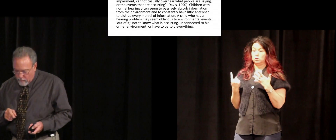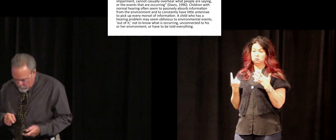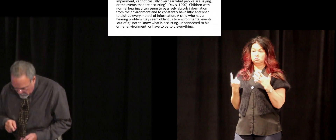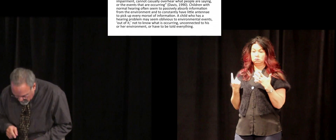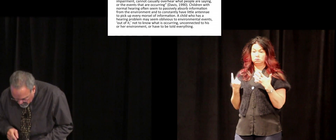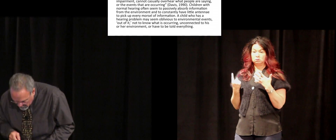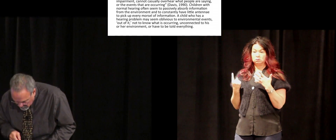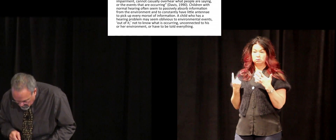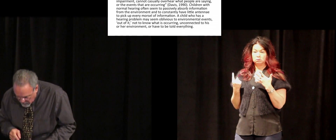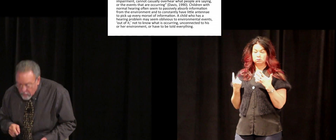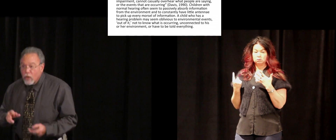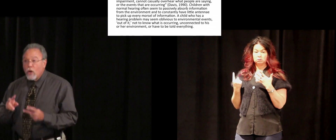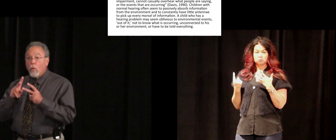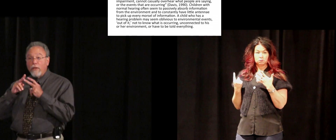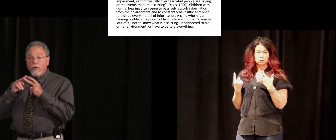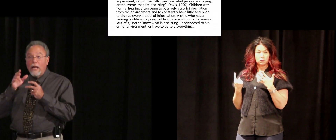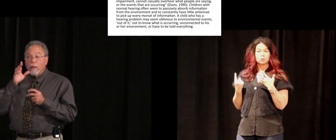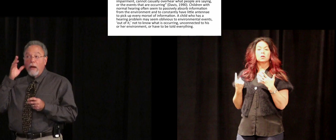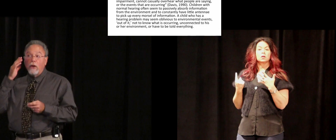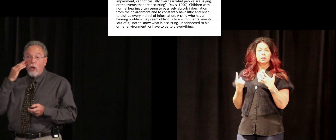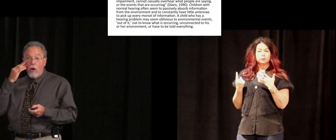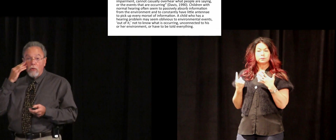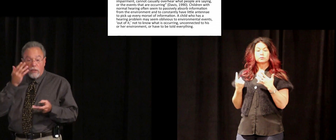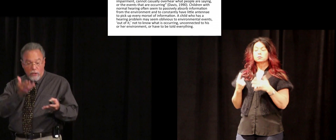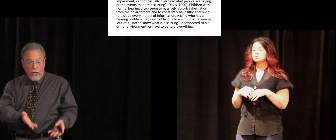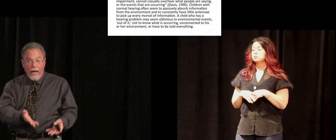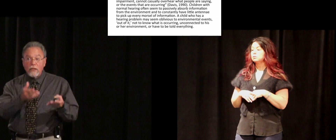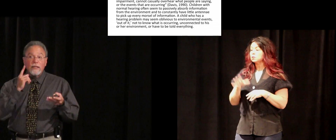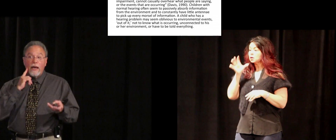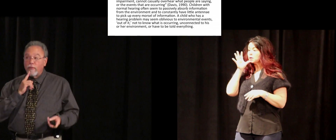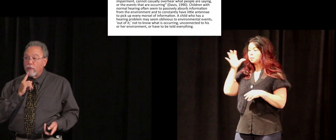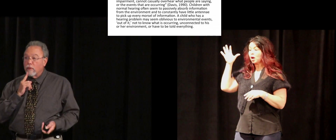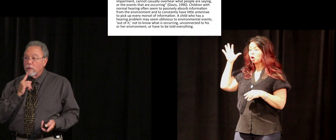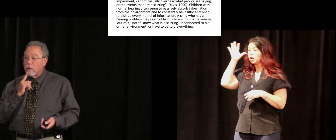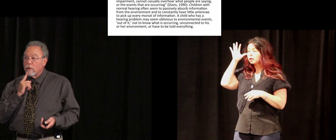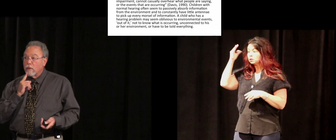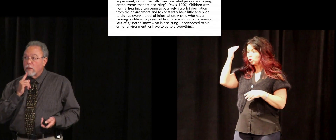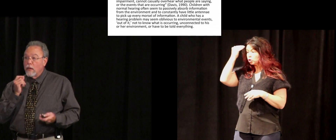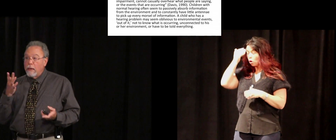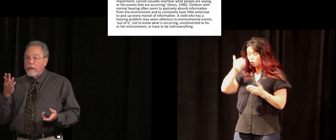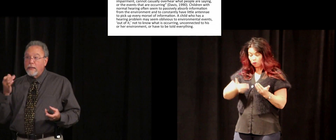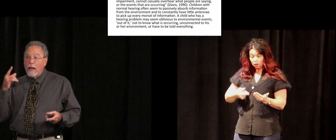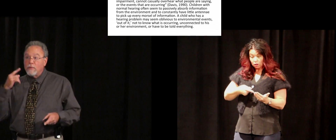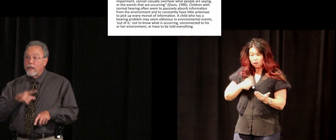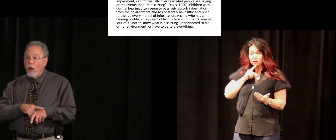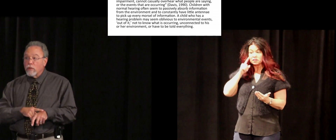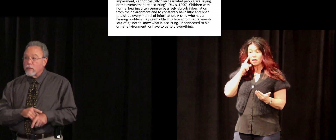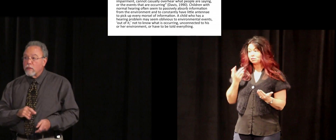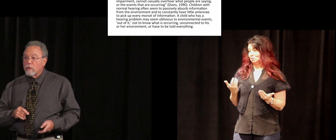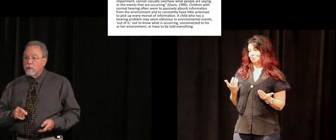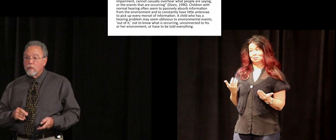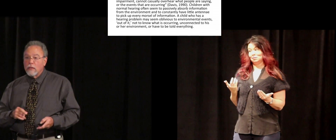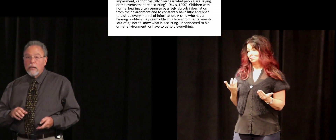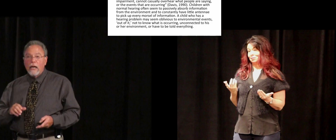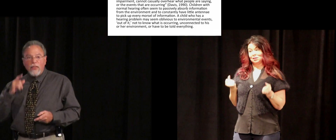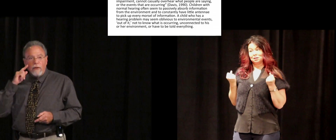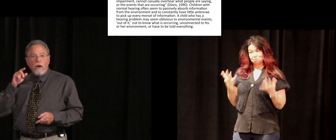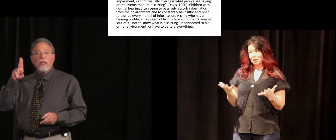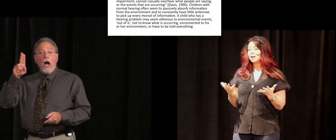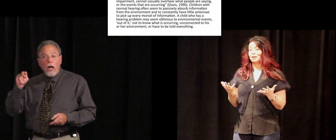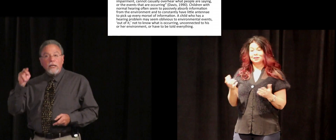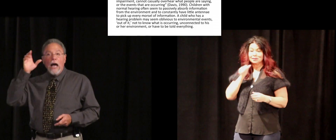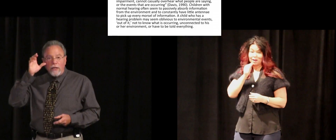But you have to do the best you can. And you have to make the best decision you can with the information and the judgment and the hope